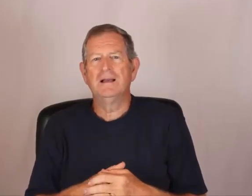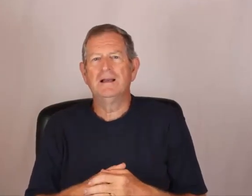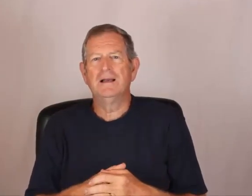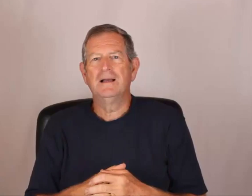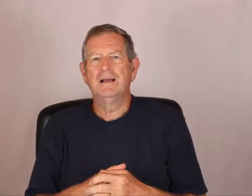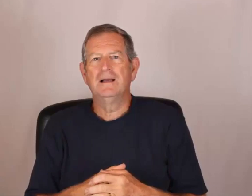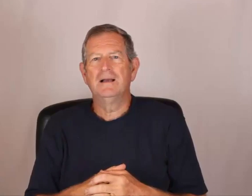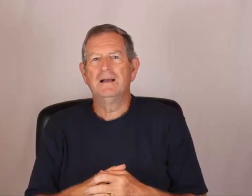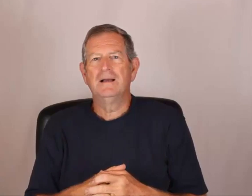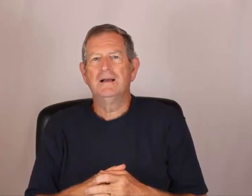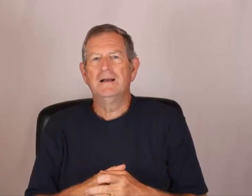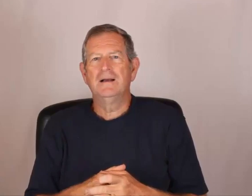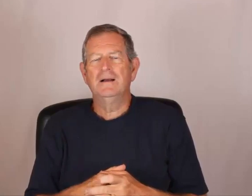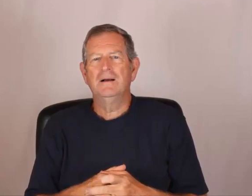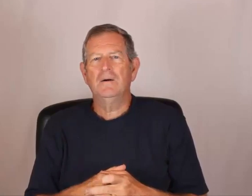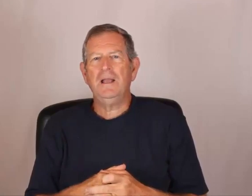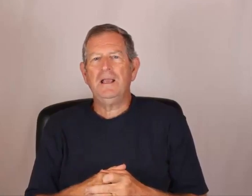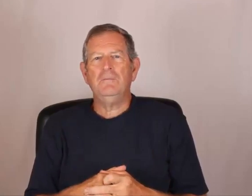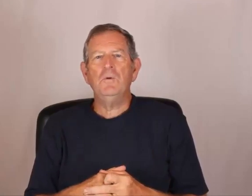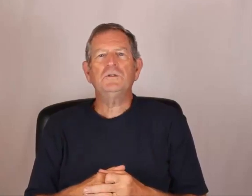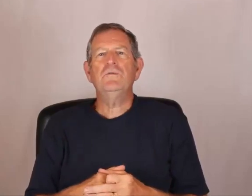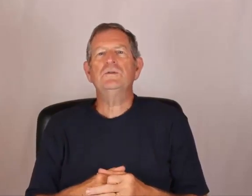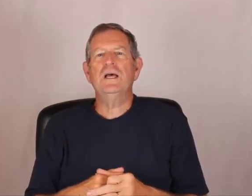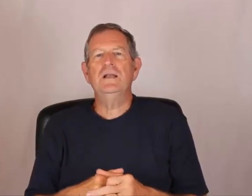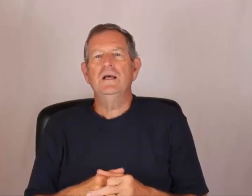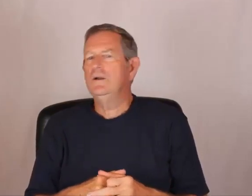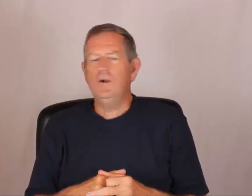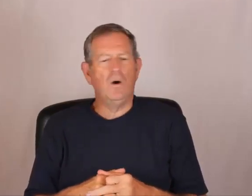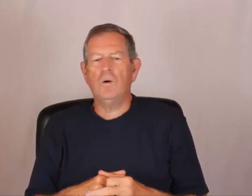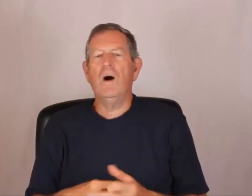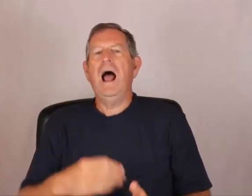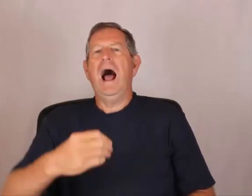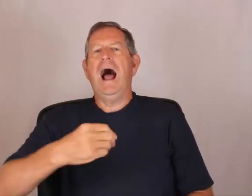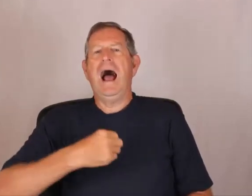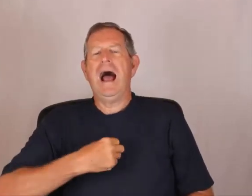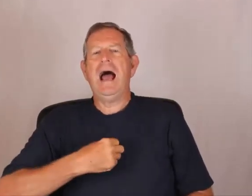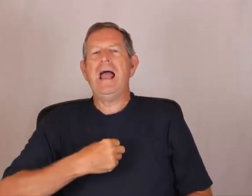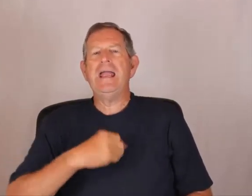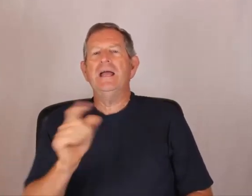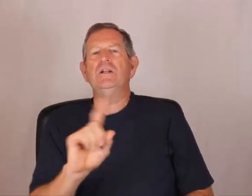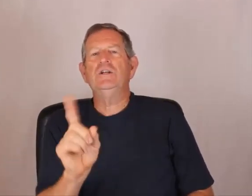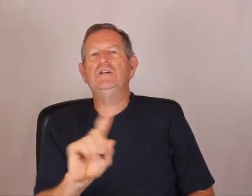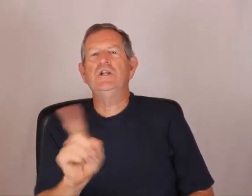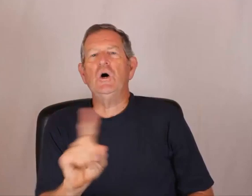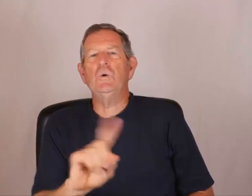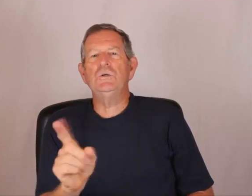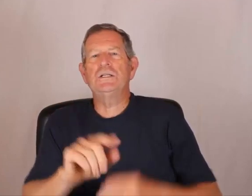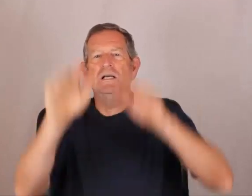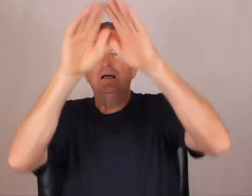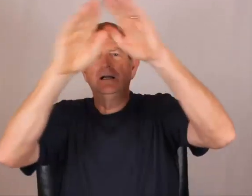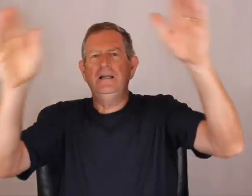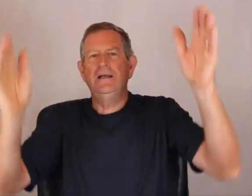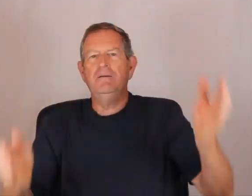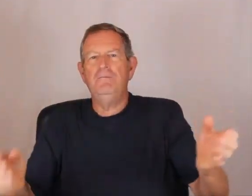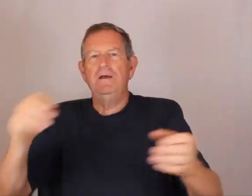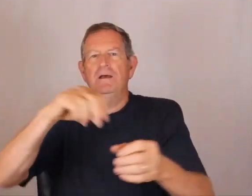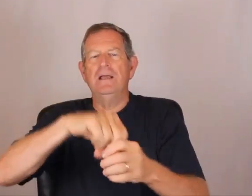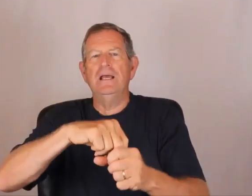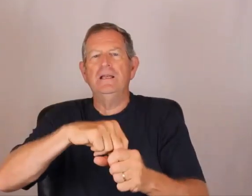Okay, most of you said, no, I don't live in